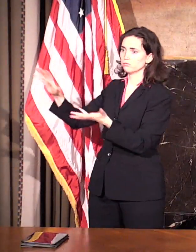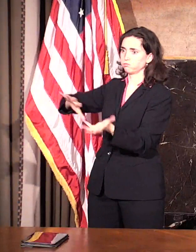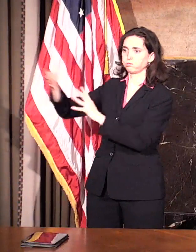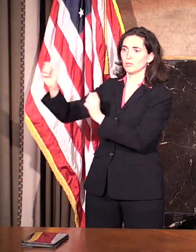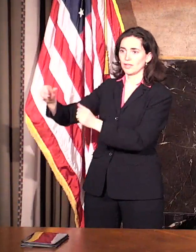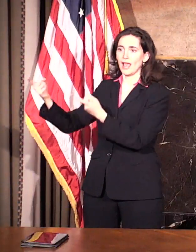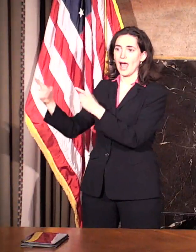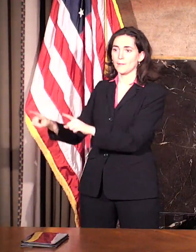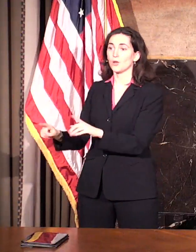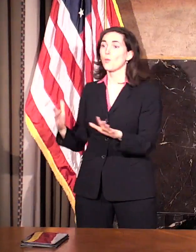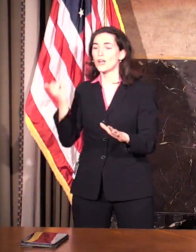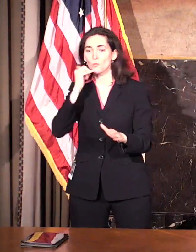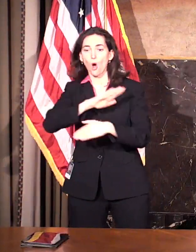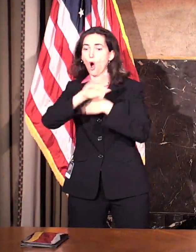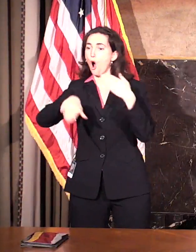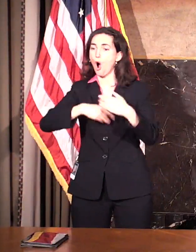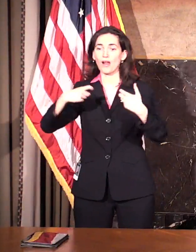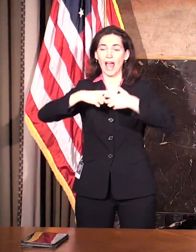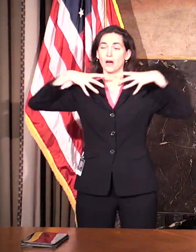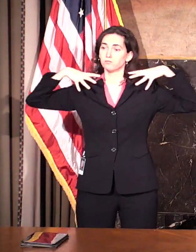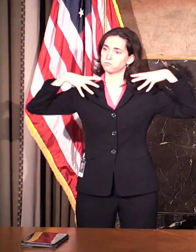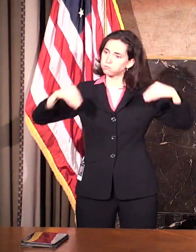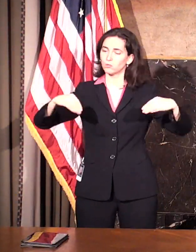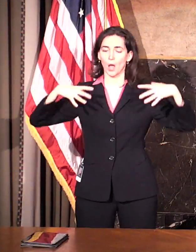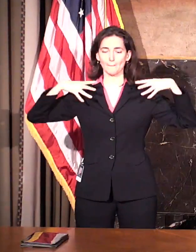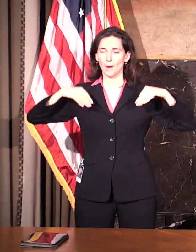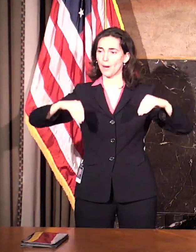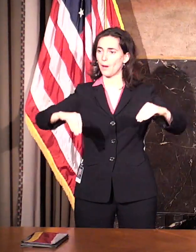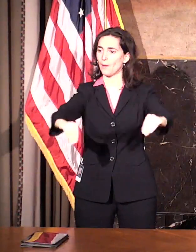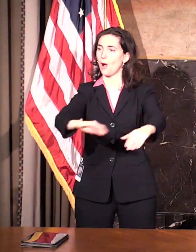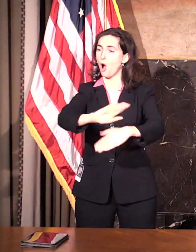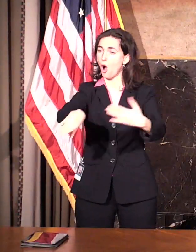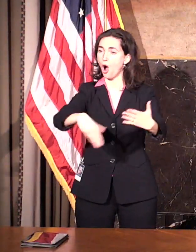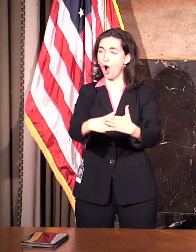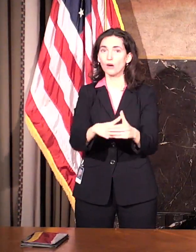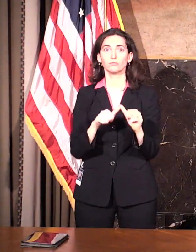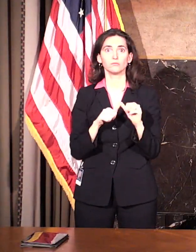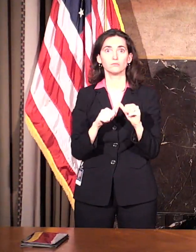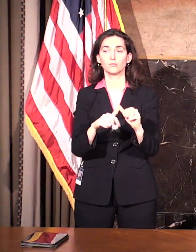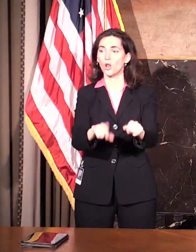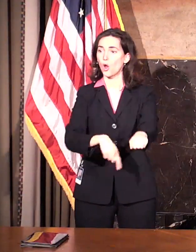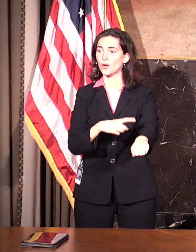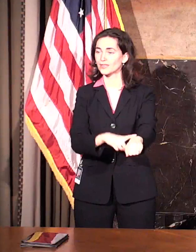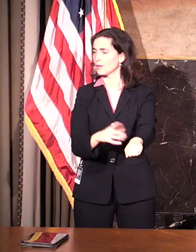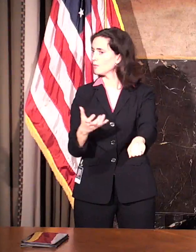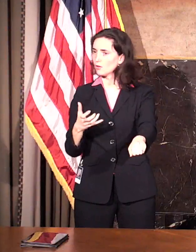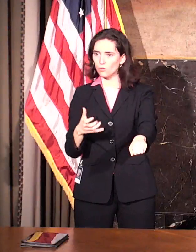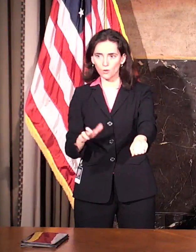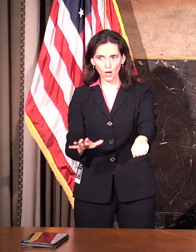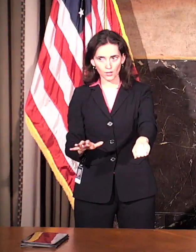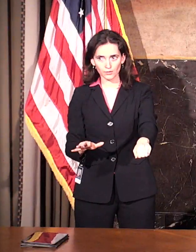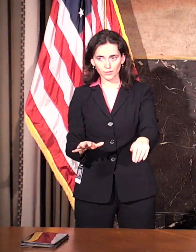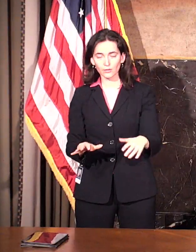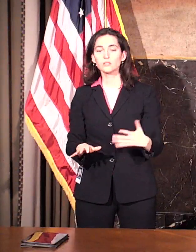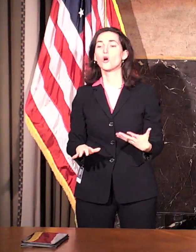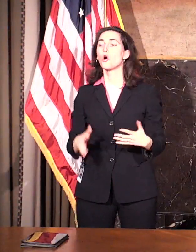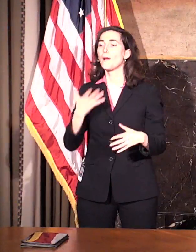had we had catastrophic failure, then everybody loses lights for a long period of time, and we had these follow-on